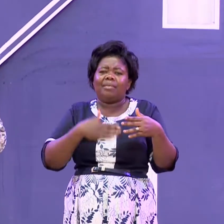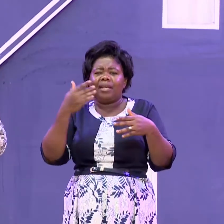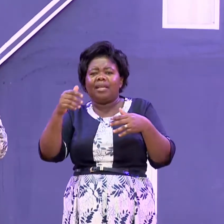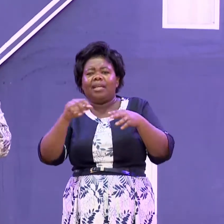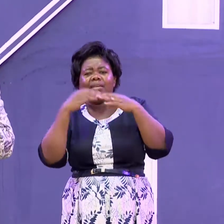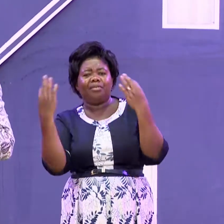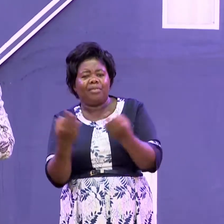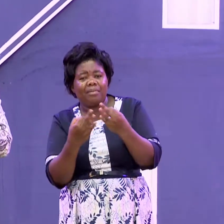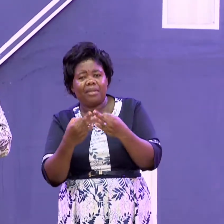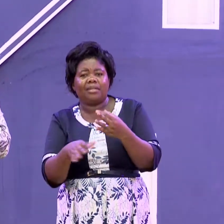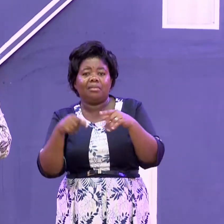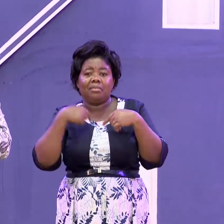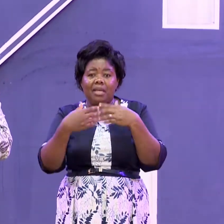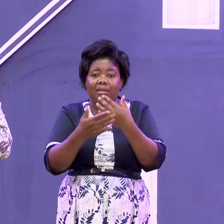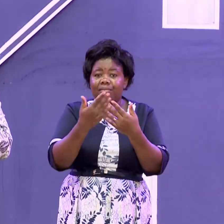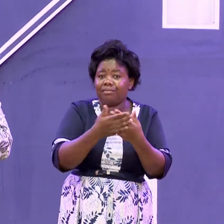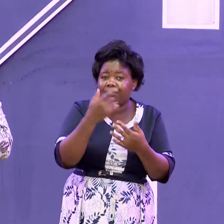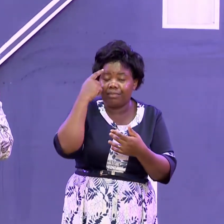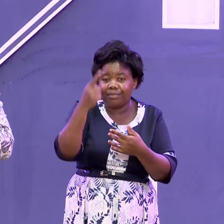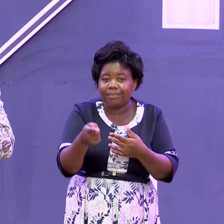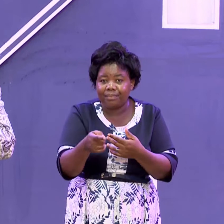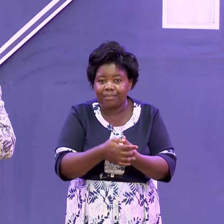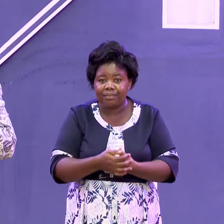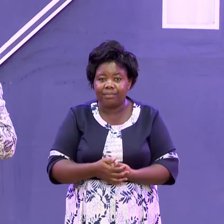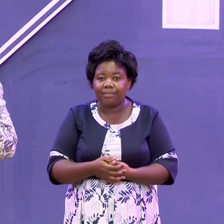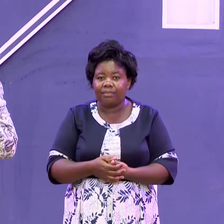They are from self-control family, that's why I mind about